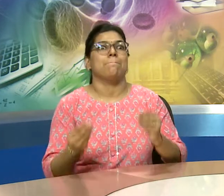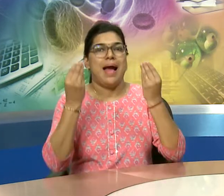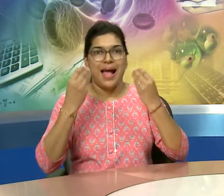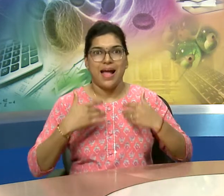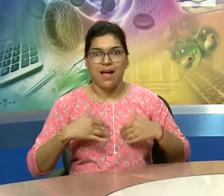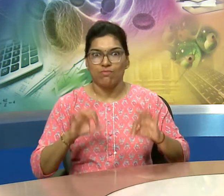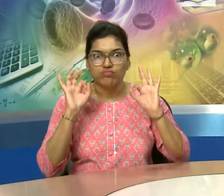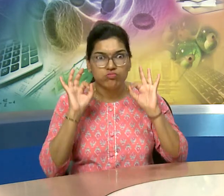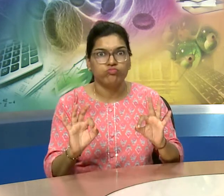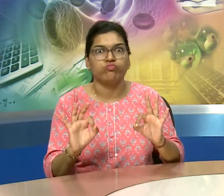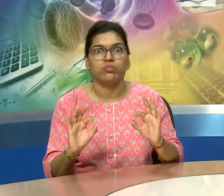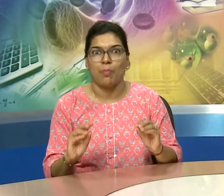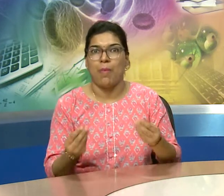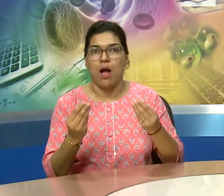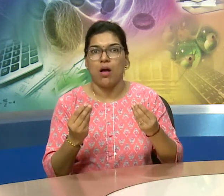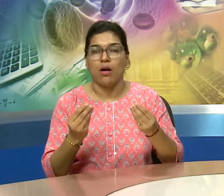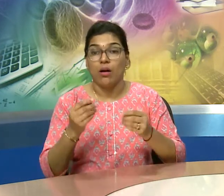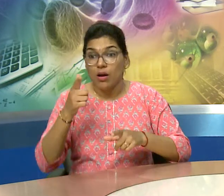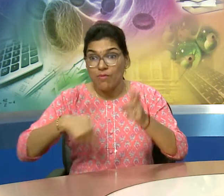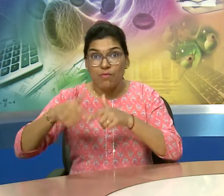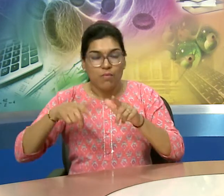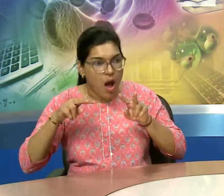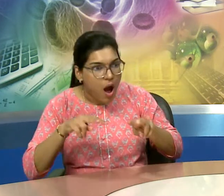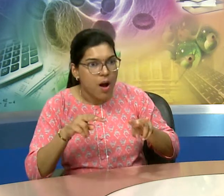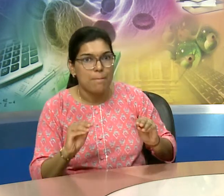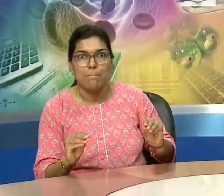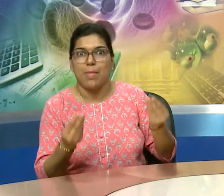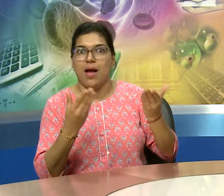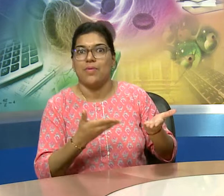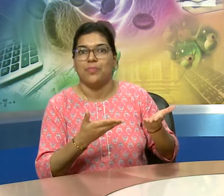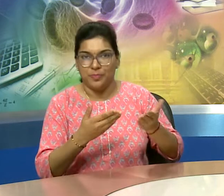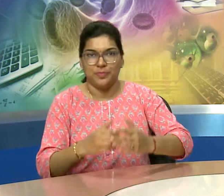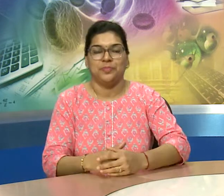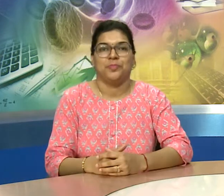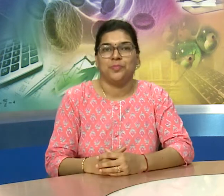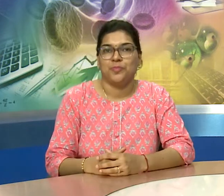she was feeling better now because now there was no pain.